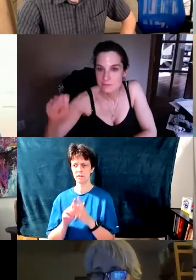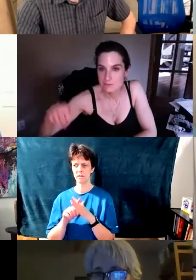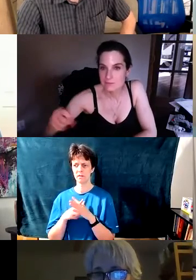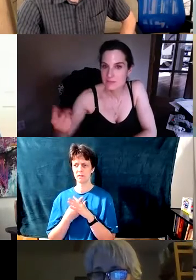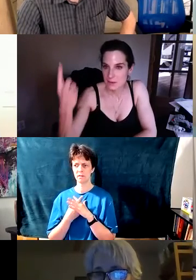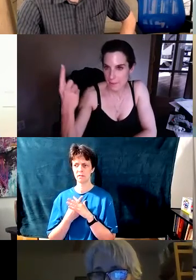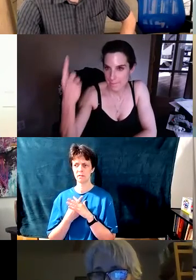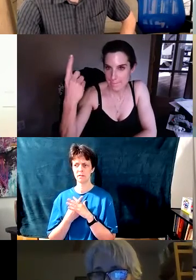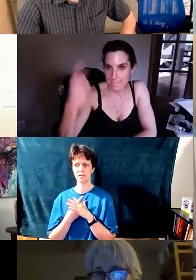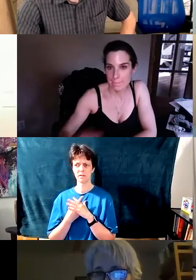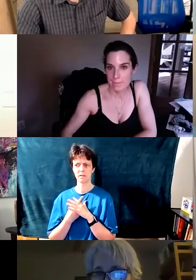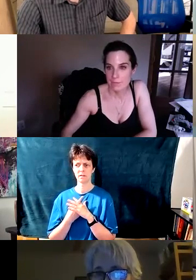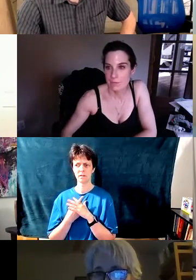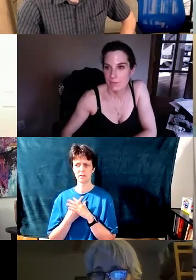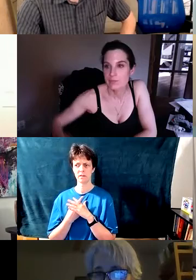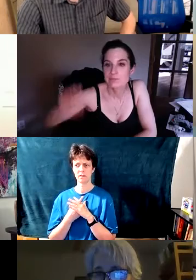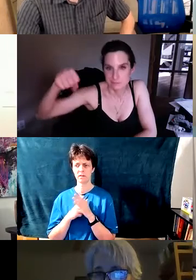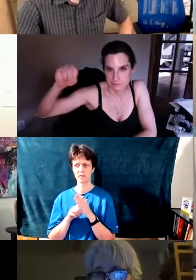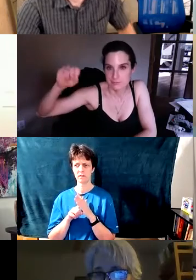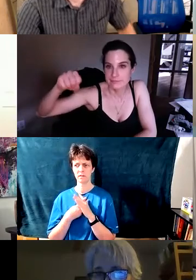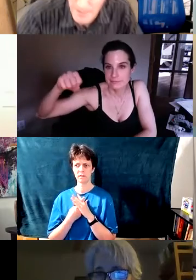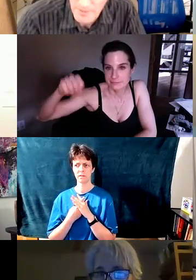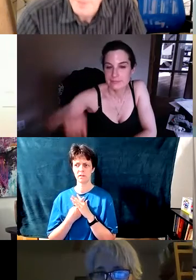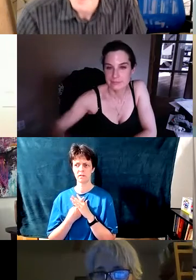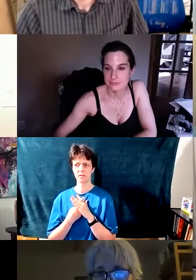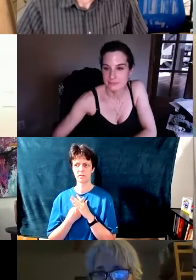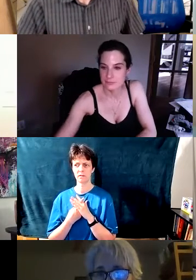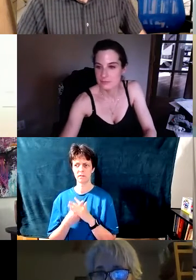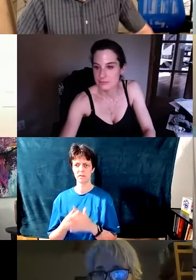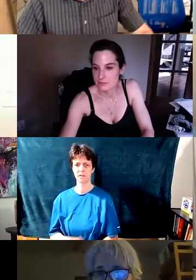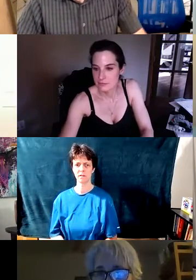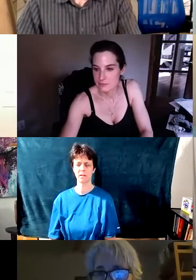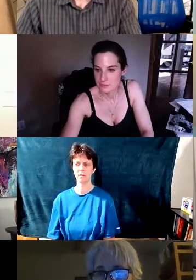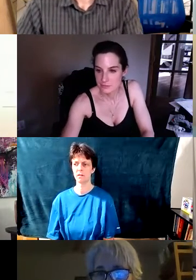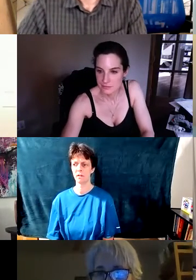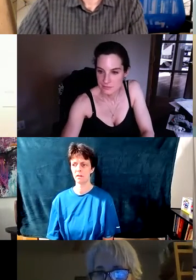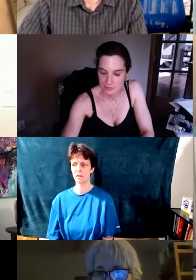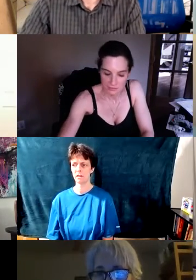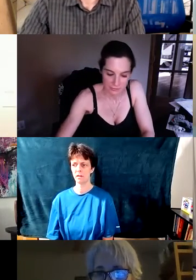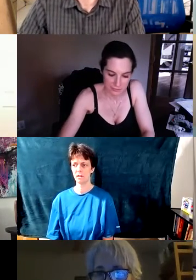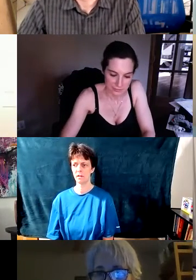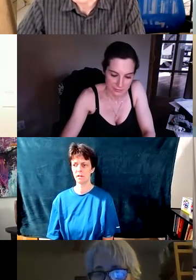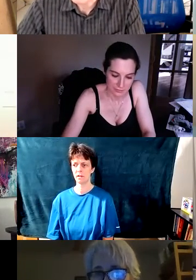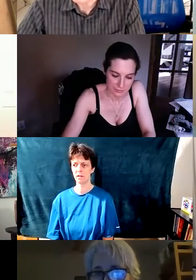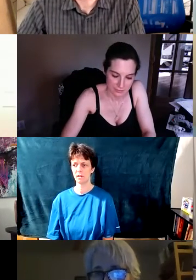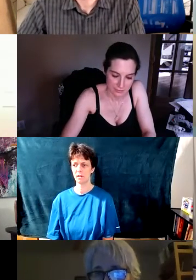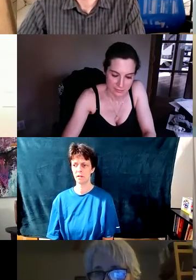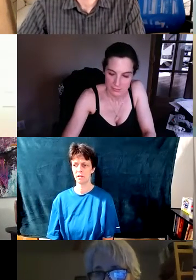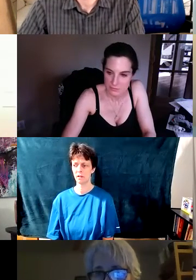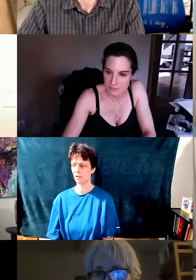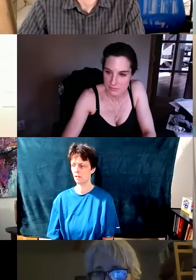put your email in there? Uh-huh. Okay, I see it now. You see it? Yep, it's near the